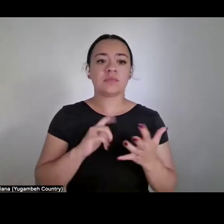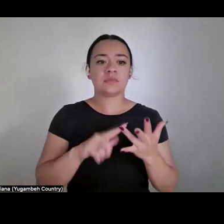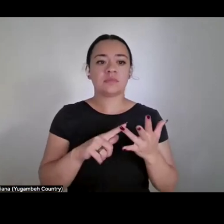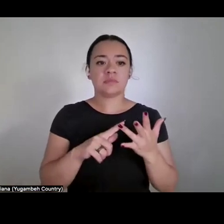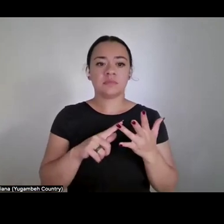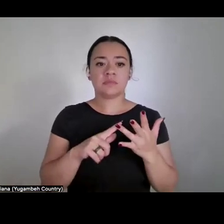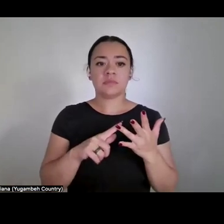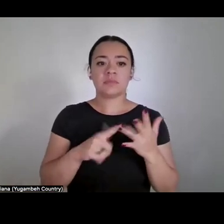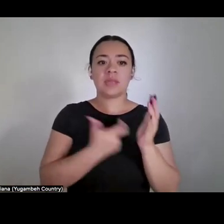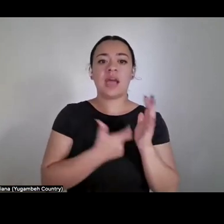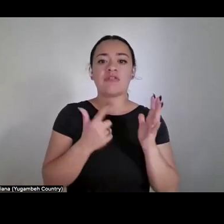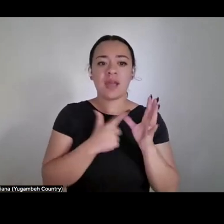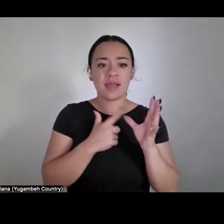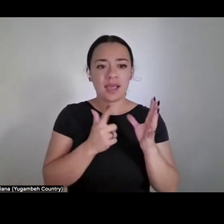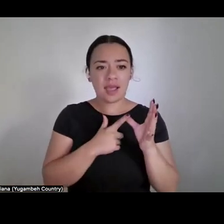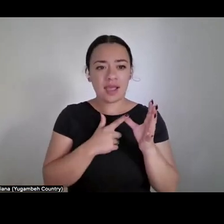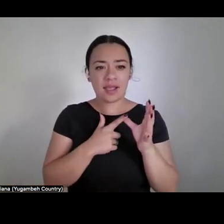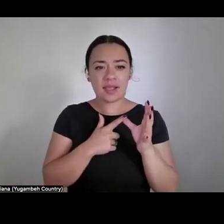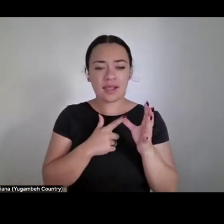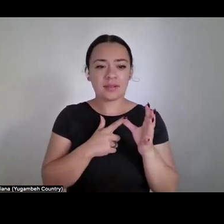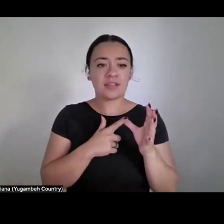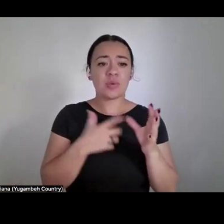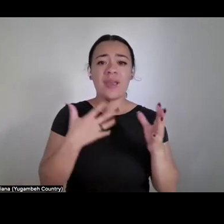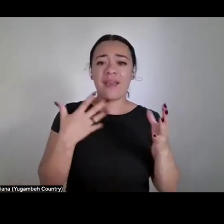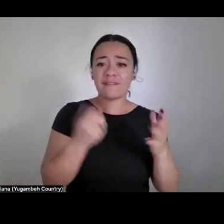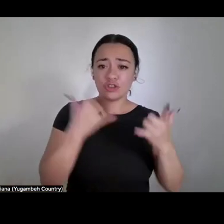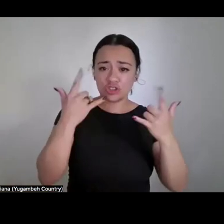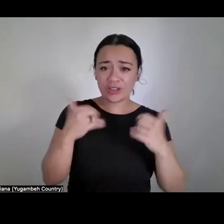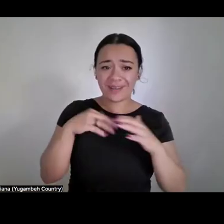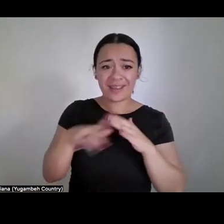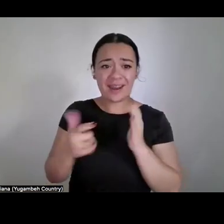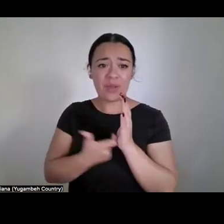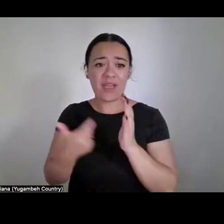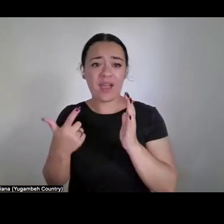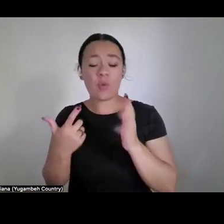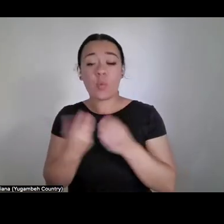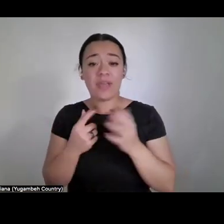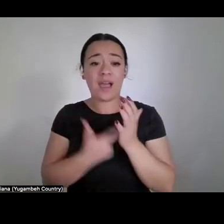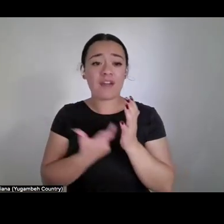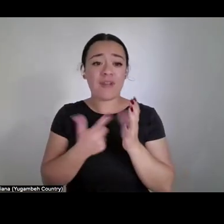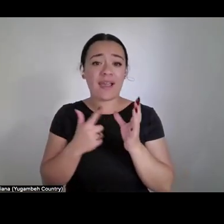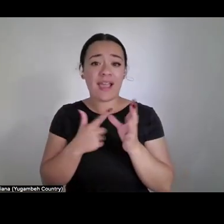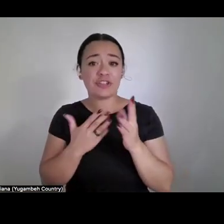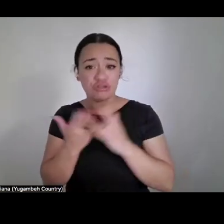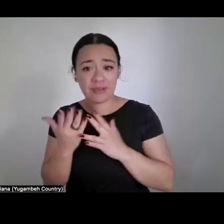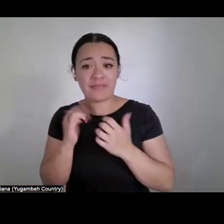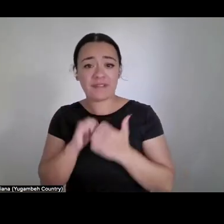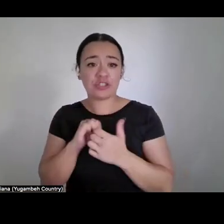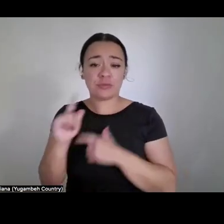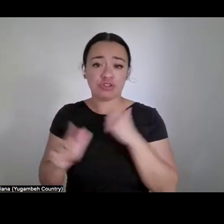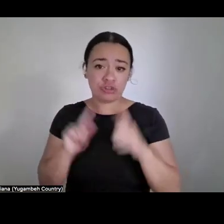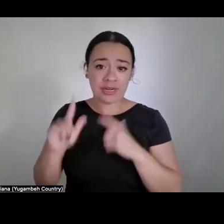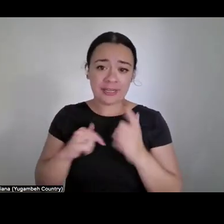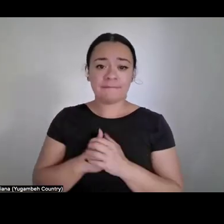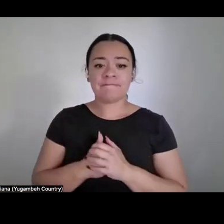journey. So checking in, what about checking in with RAA along the fellowship journey? Yeah, we're sort of